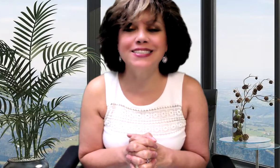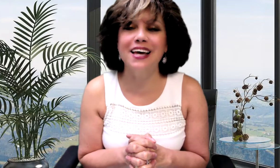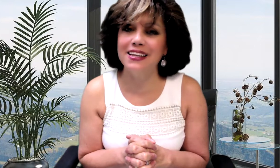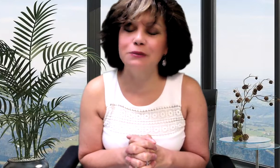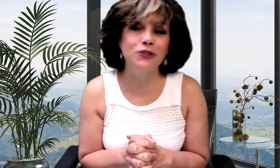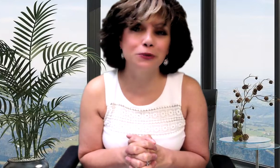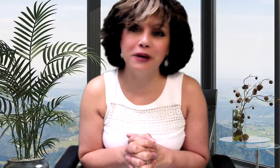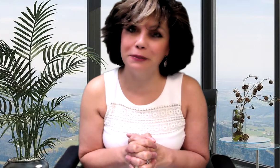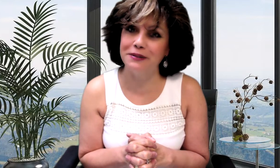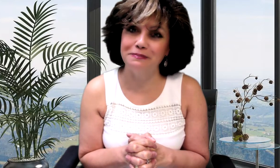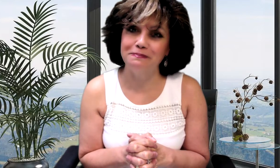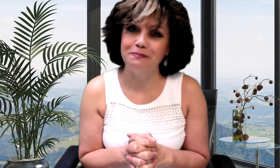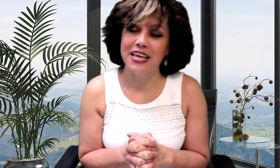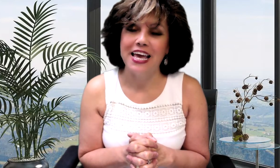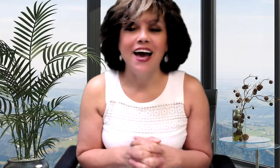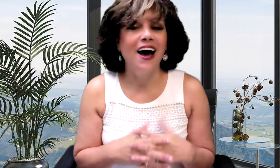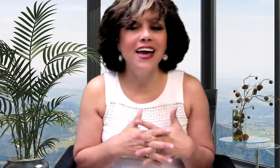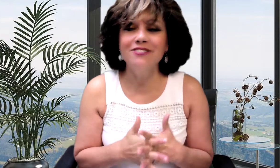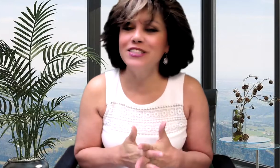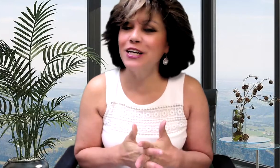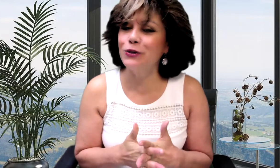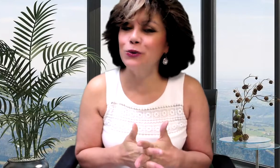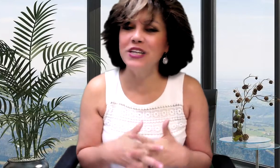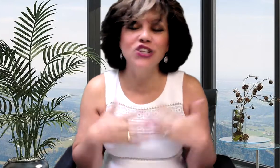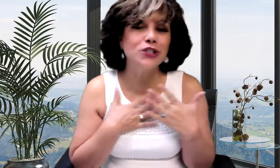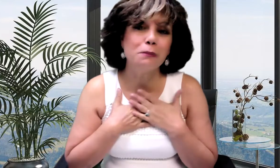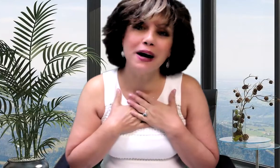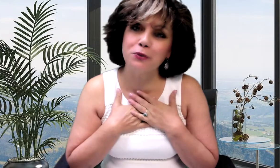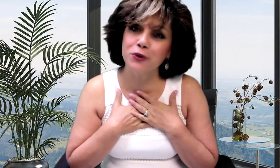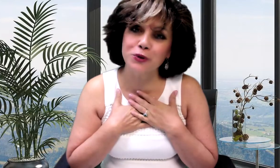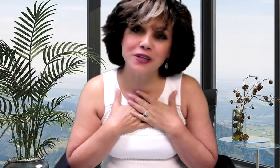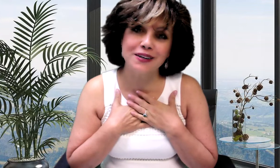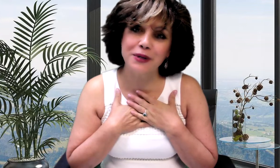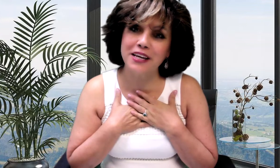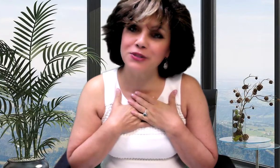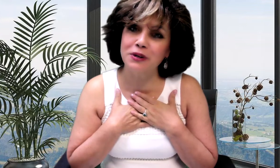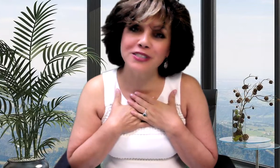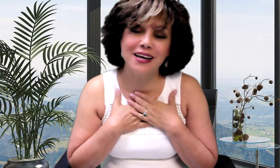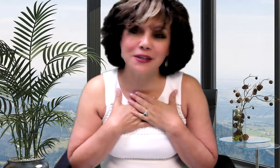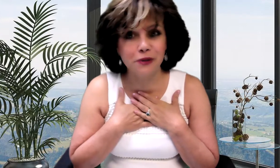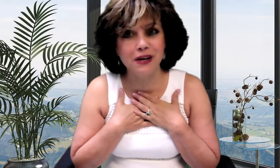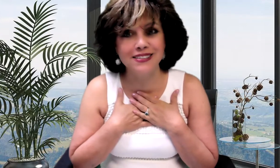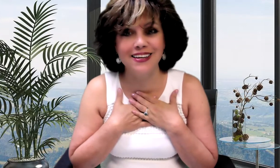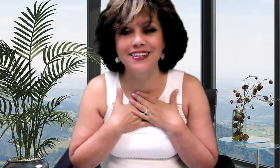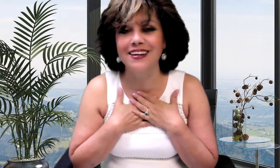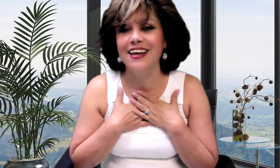sign language to your baby. I have to tell you, it changed my world when I started signing with my son.